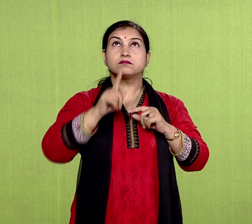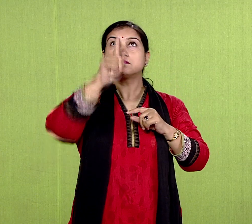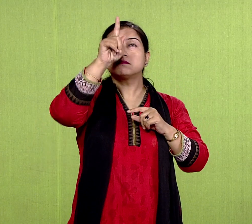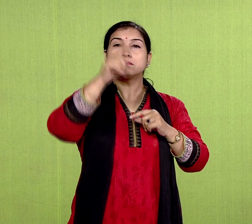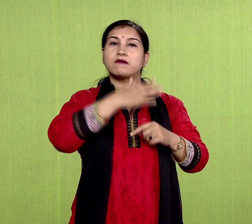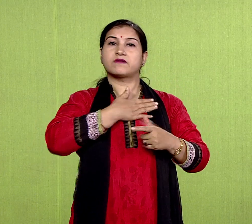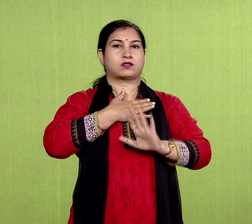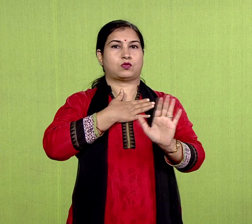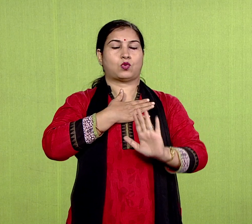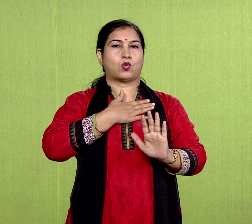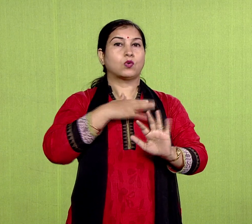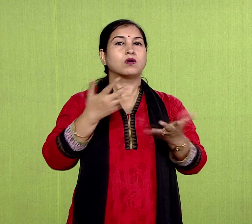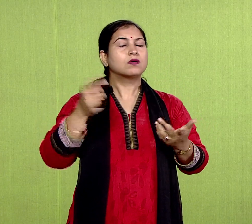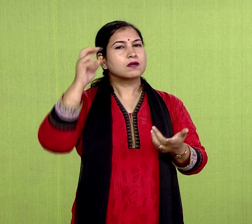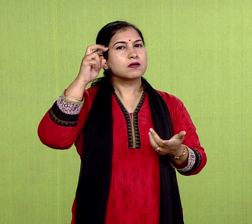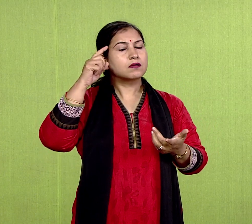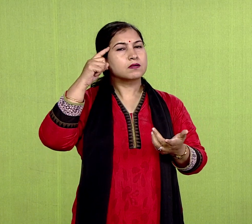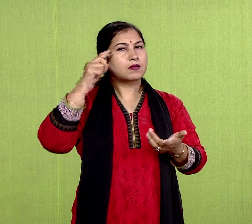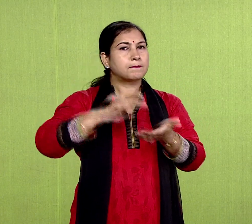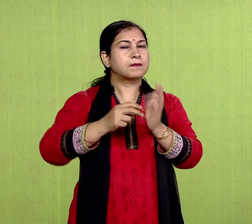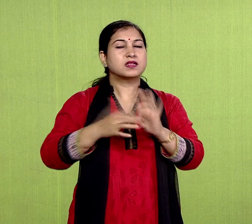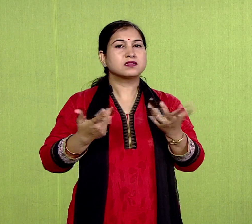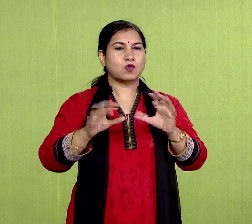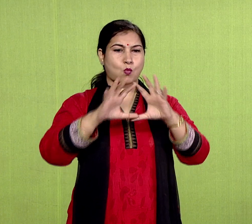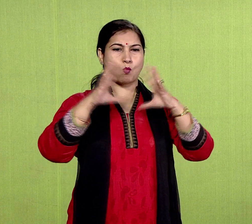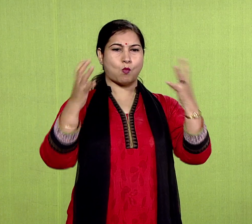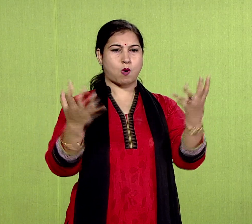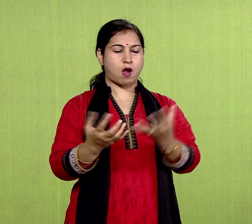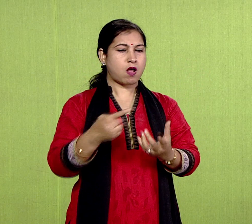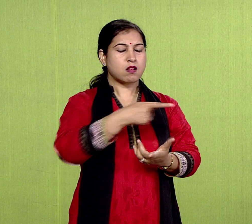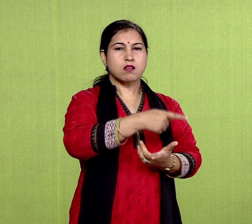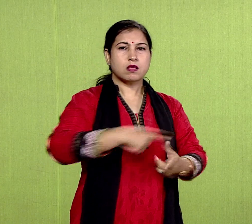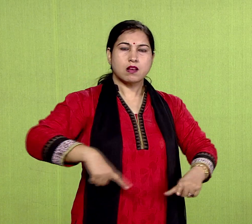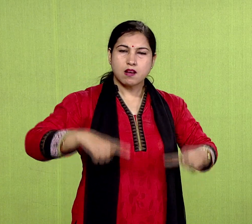freedom from the worldly bonds.